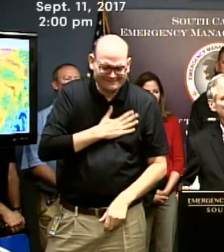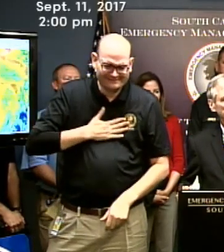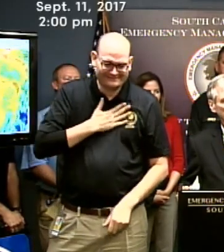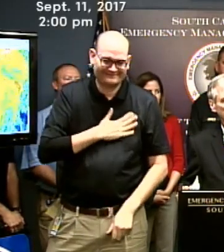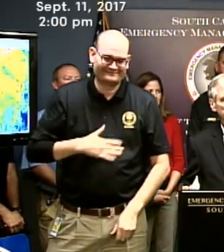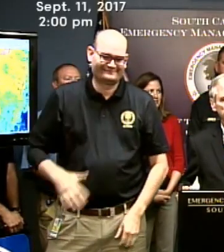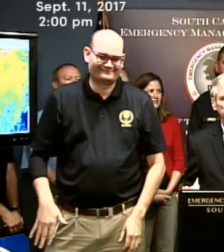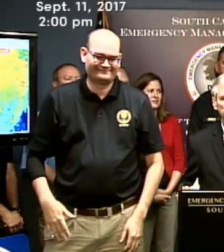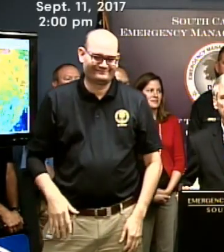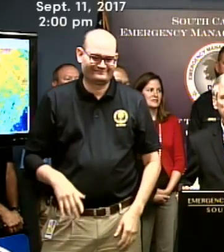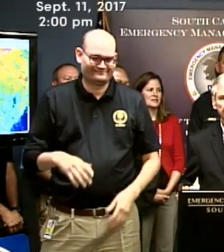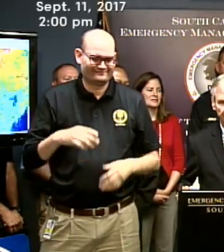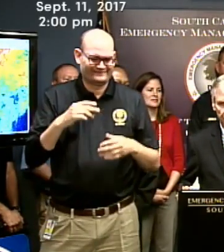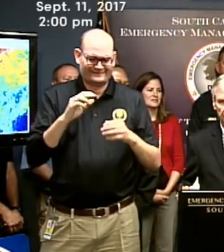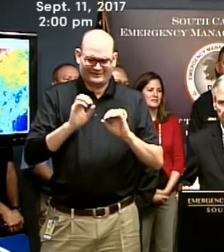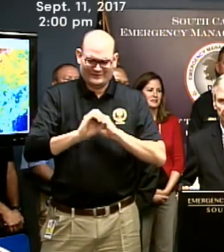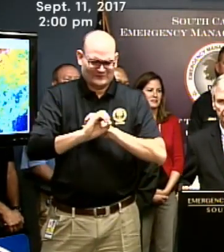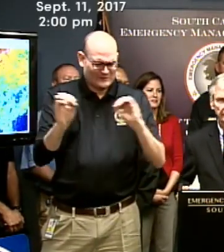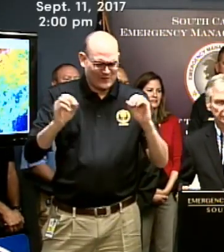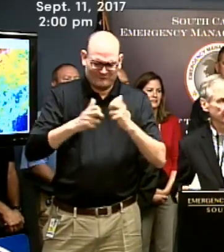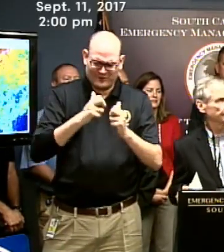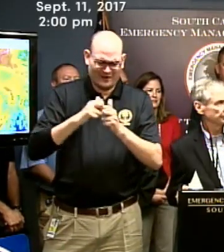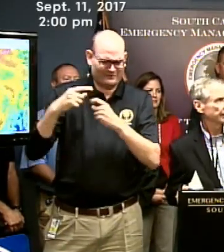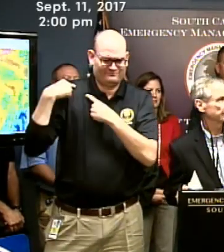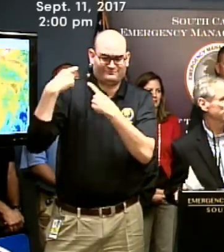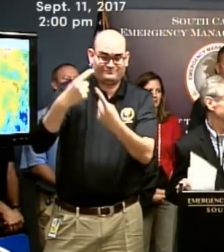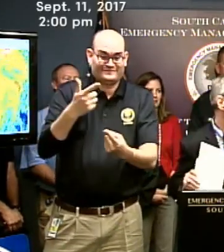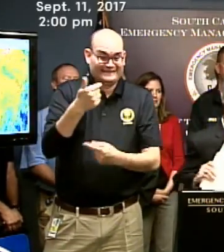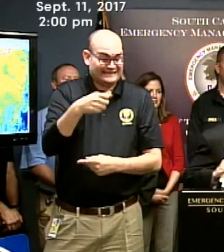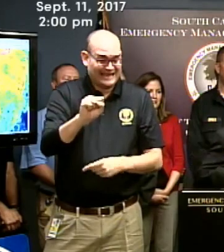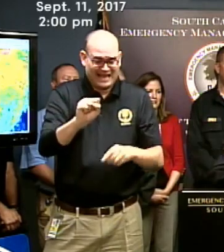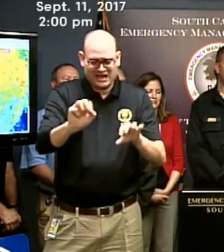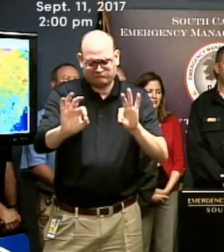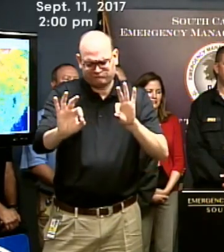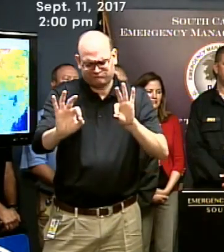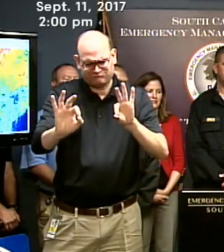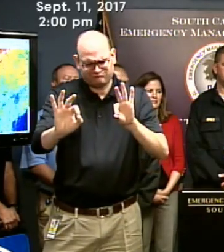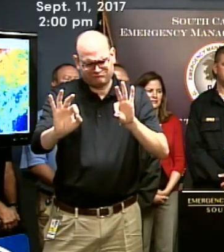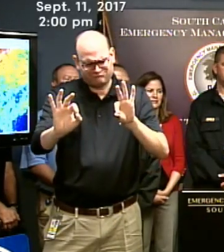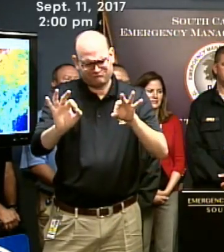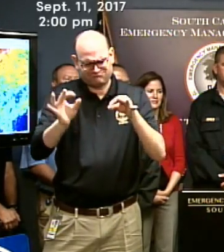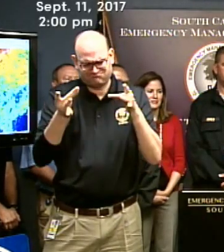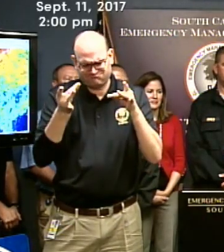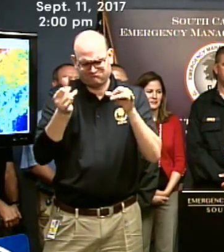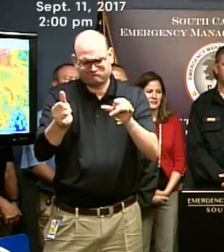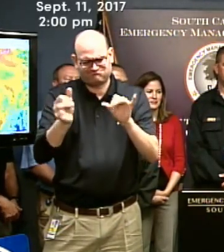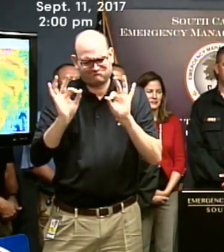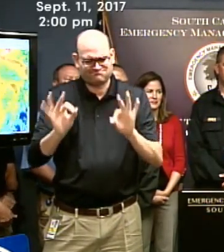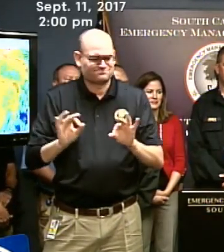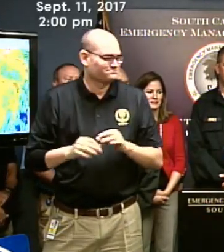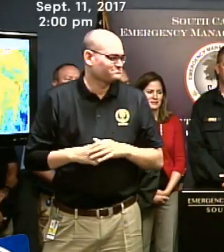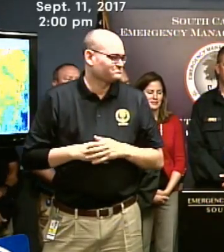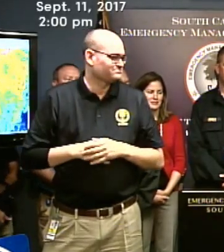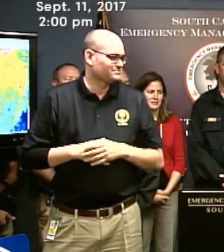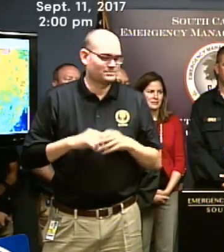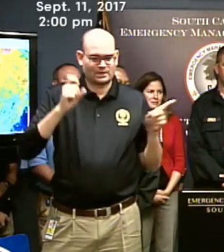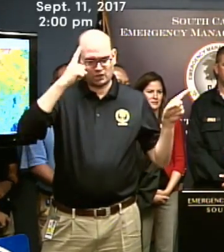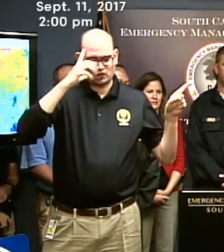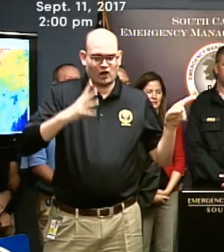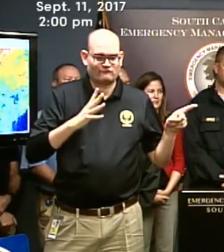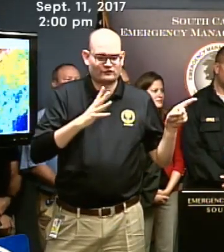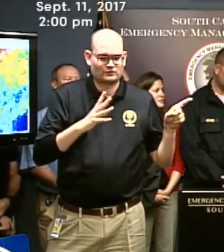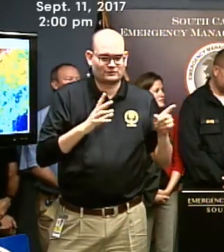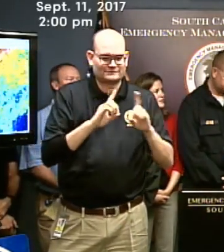issues reported regarding fuel at this time. Thank you, Governor. Okay, thank you very much. And finally, Department of